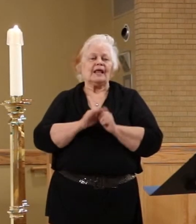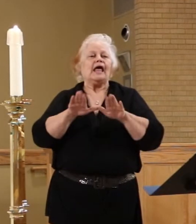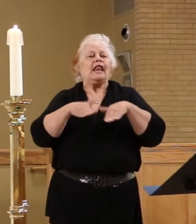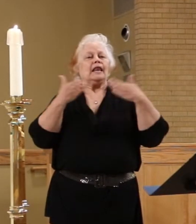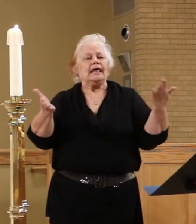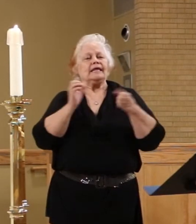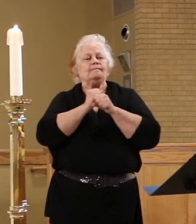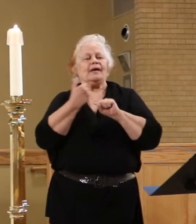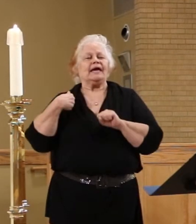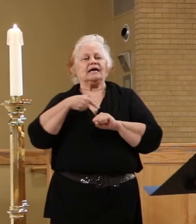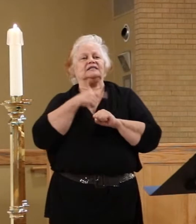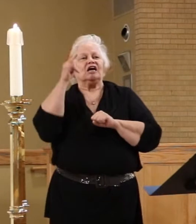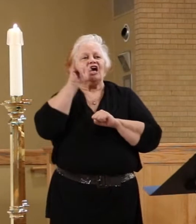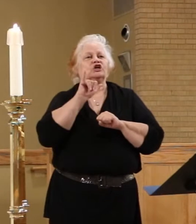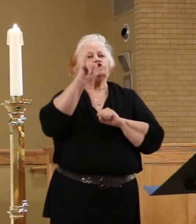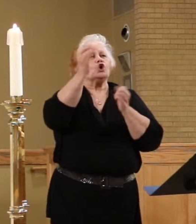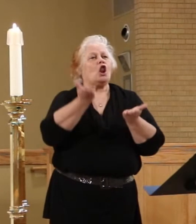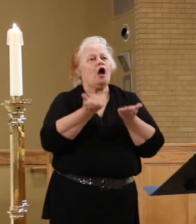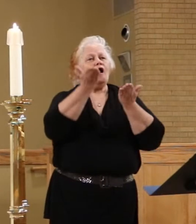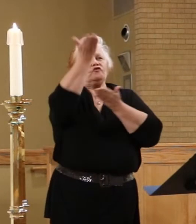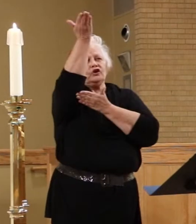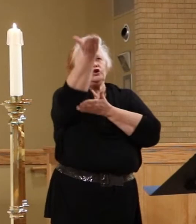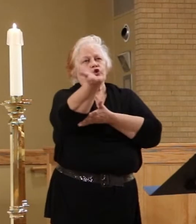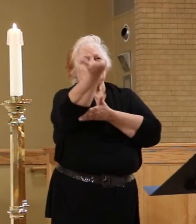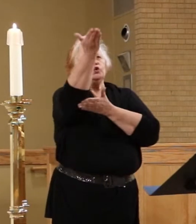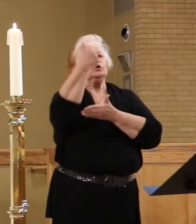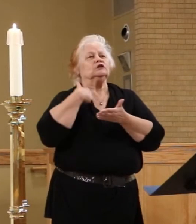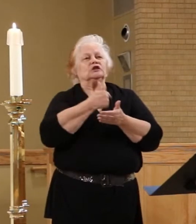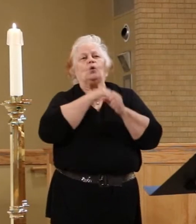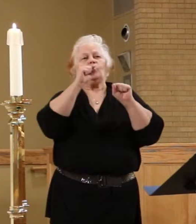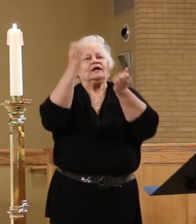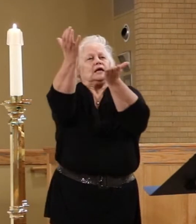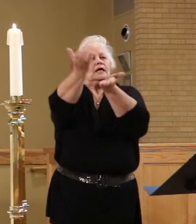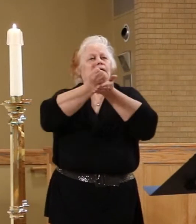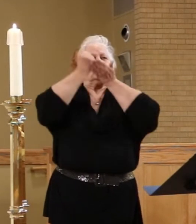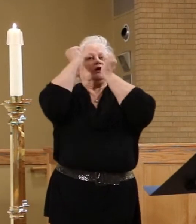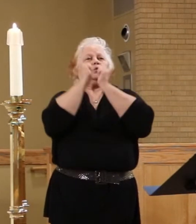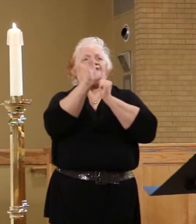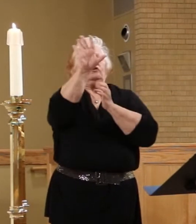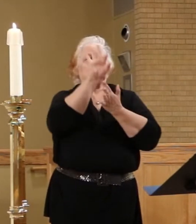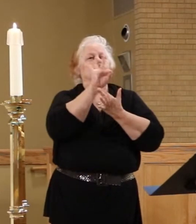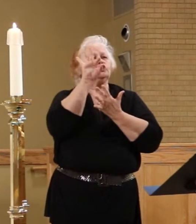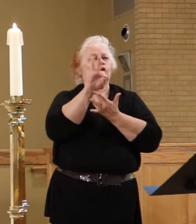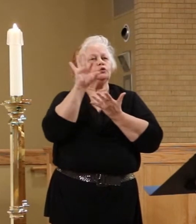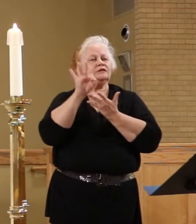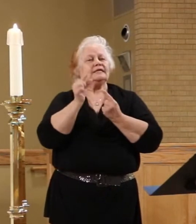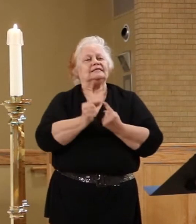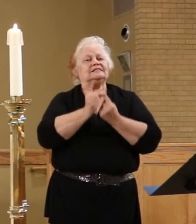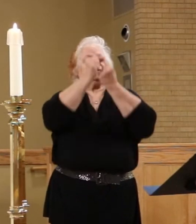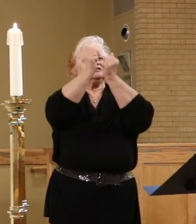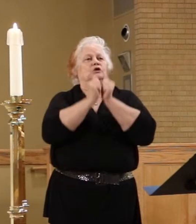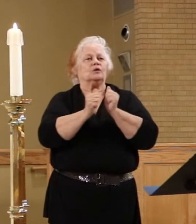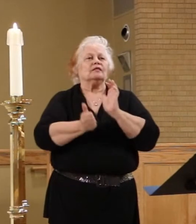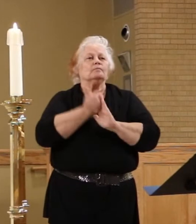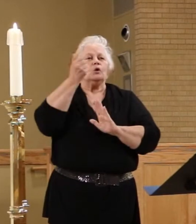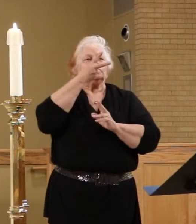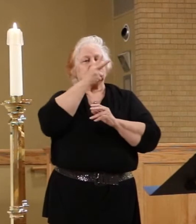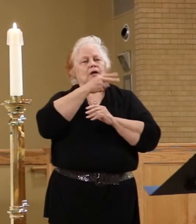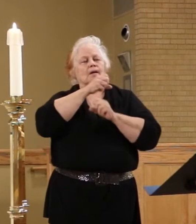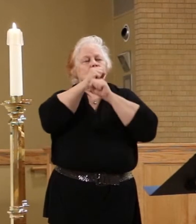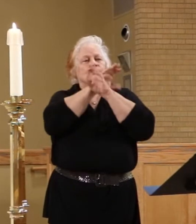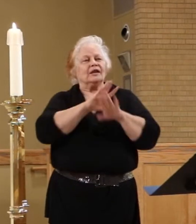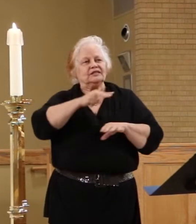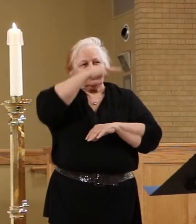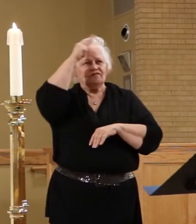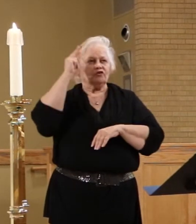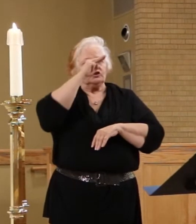May he make of us an eternal offering to you, so that we may obtain an inheritance with your elect, especially with the most blessed Virgin Mary,